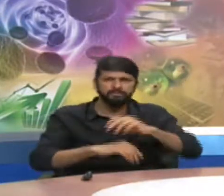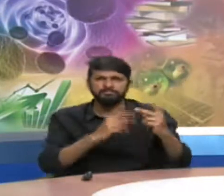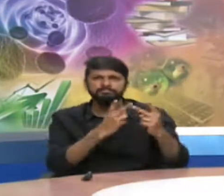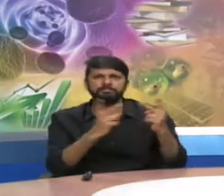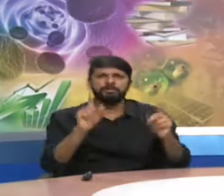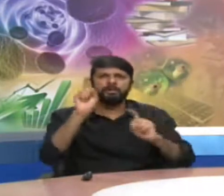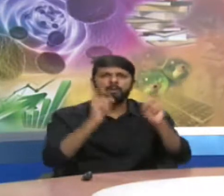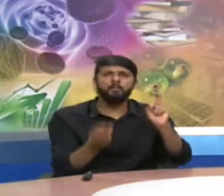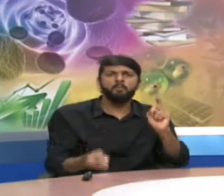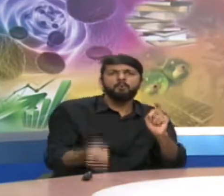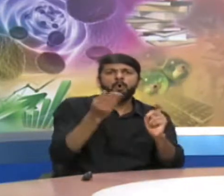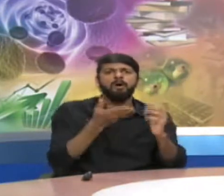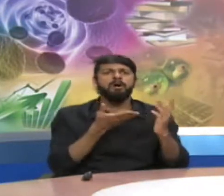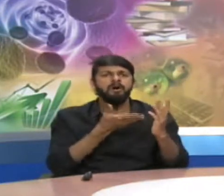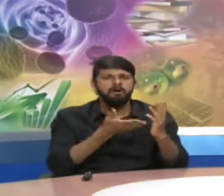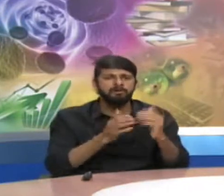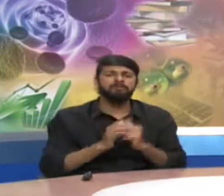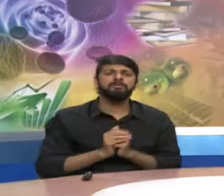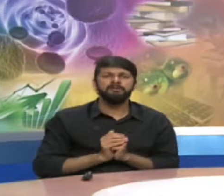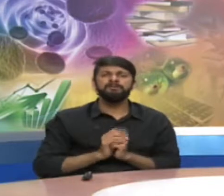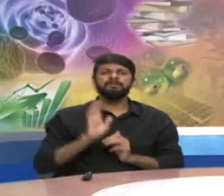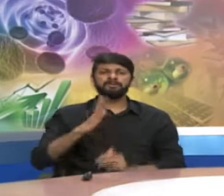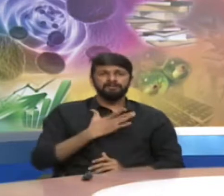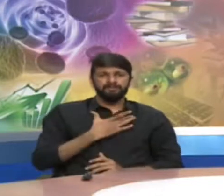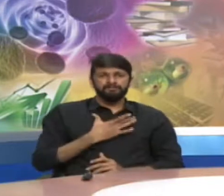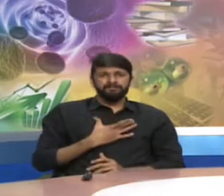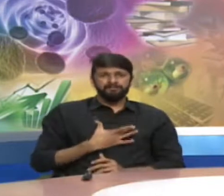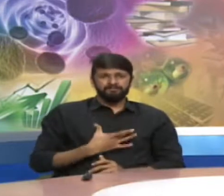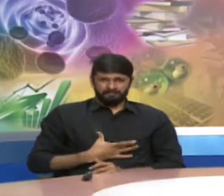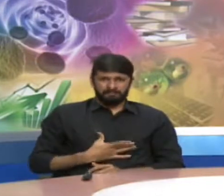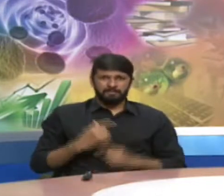This style of painting is more found in Ajanta school.